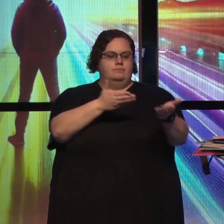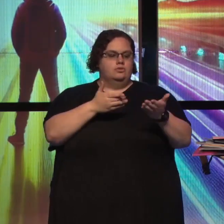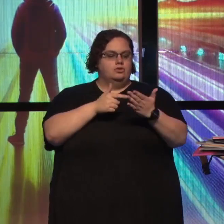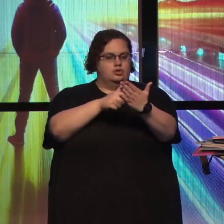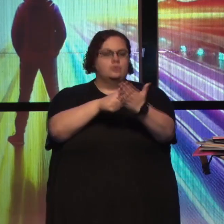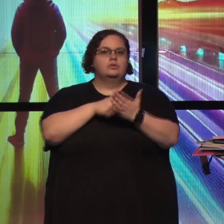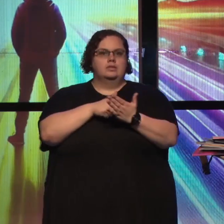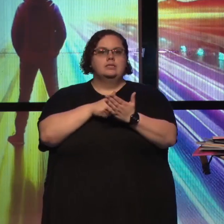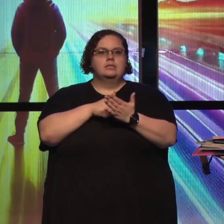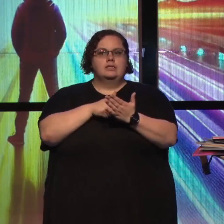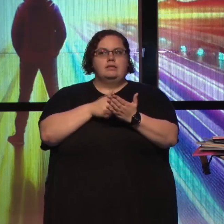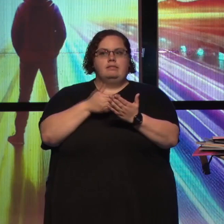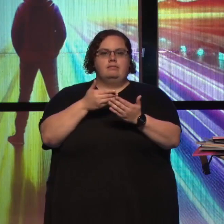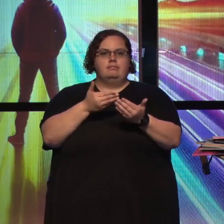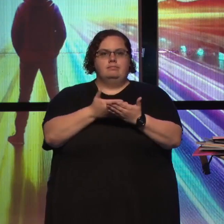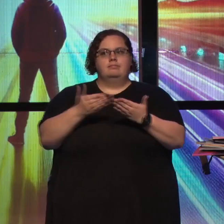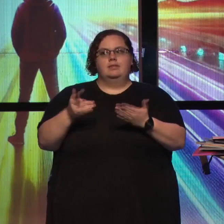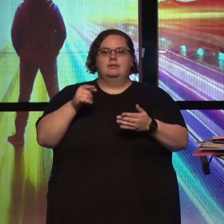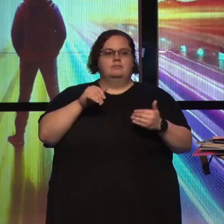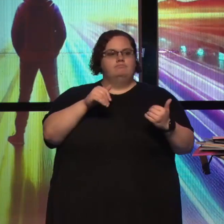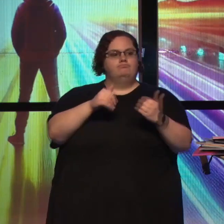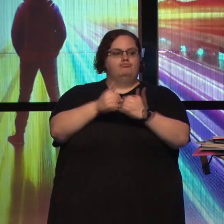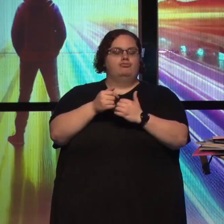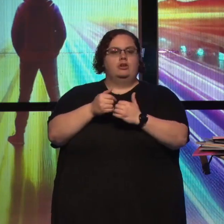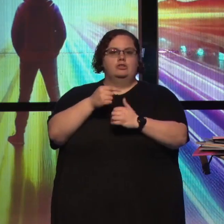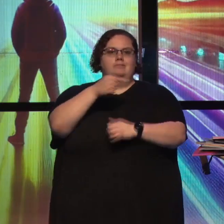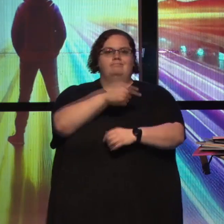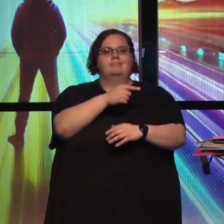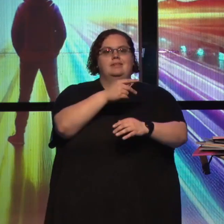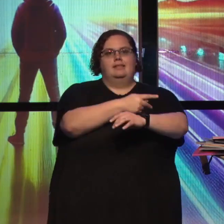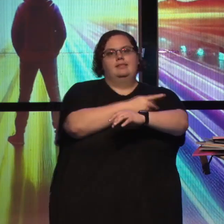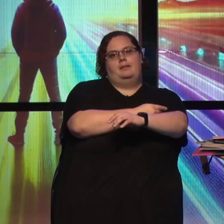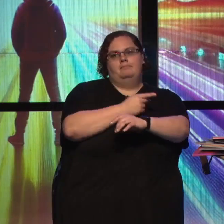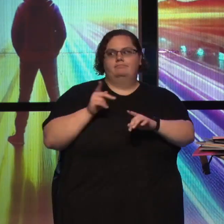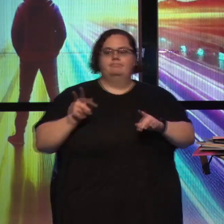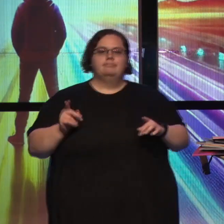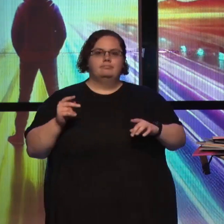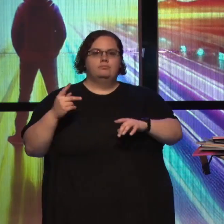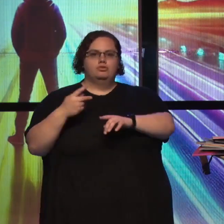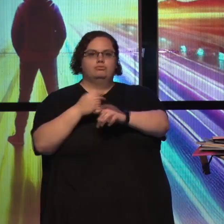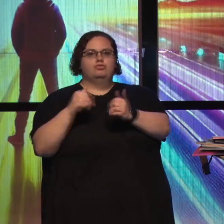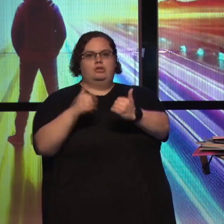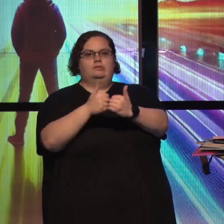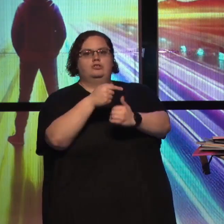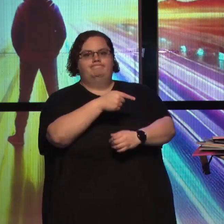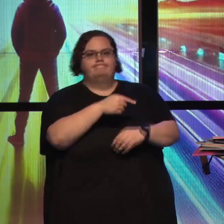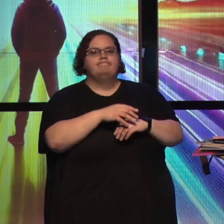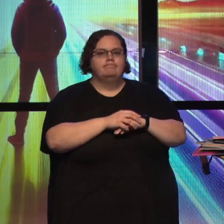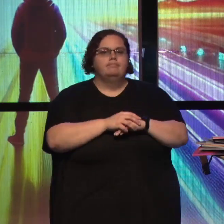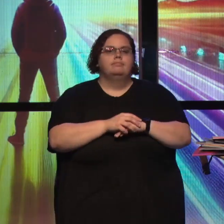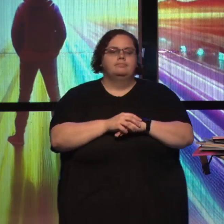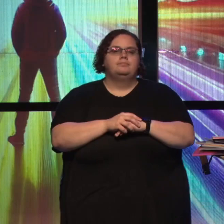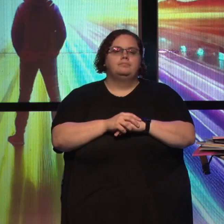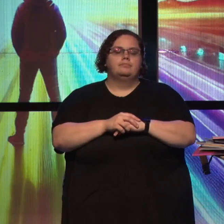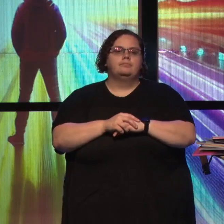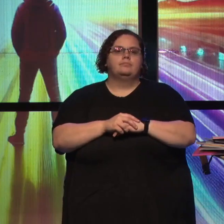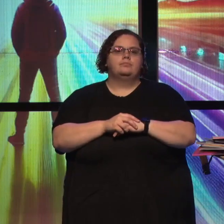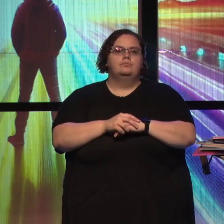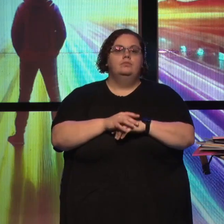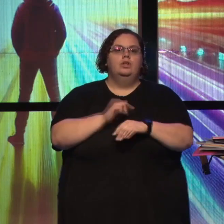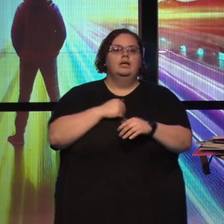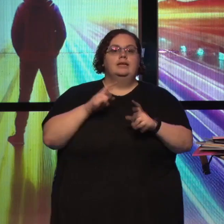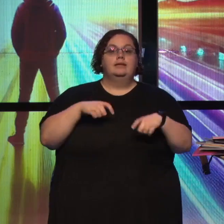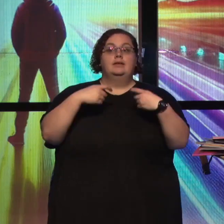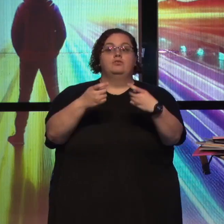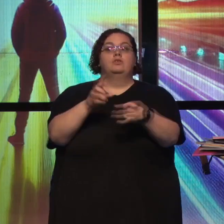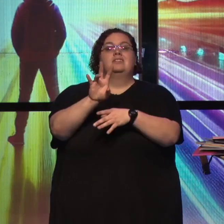What is the very nature of Babylon, and what are the marks of the wild things? So we're going to go through these very, very quickly. We're going to give you the 7 marks